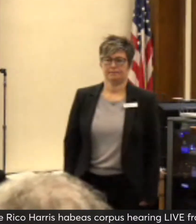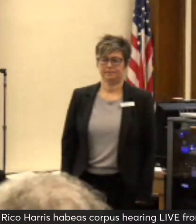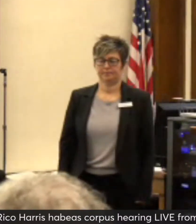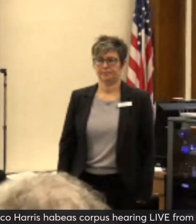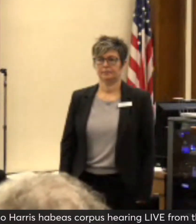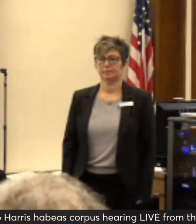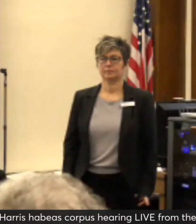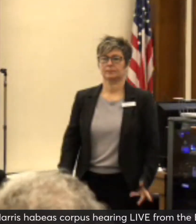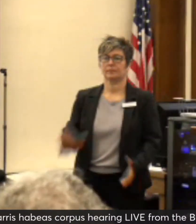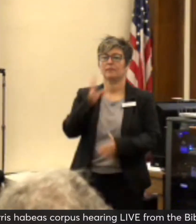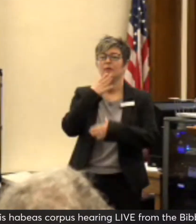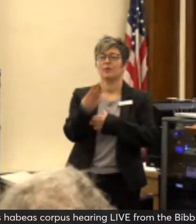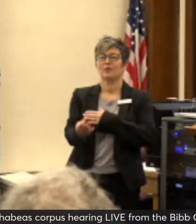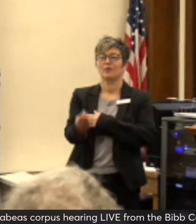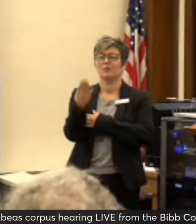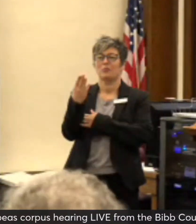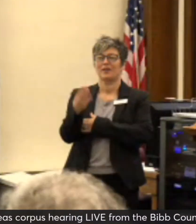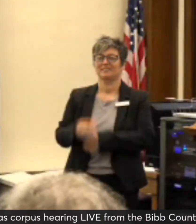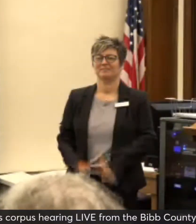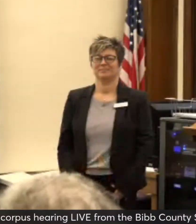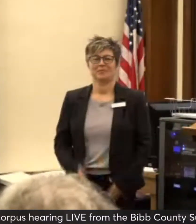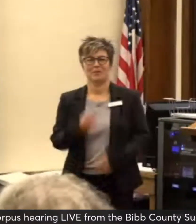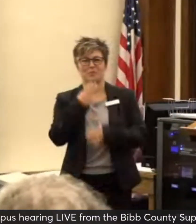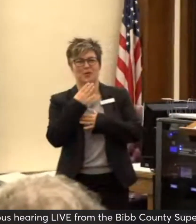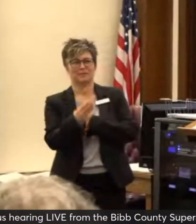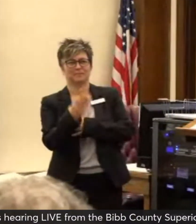Good morning, Ms. Clark. Good morning.